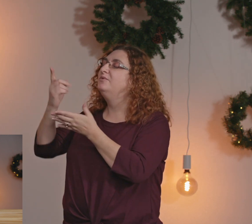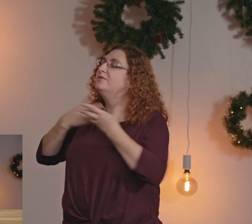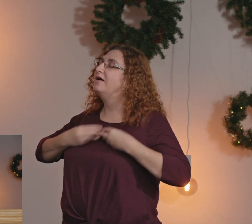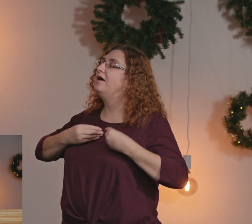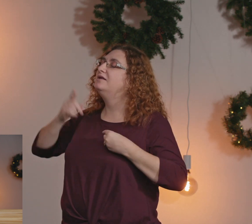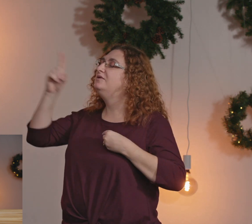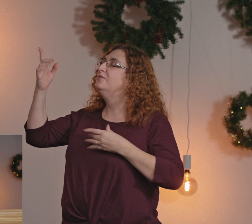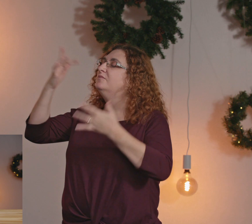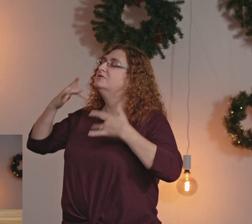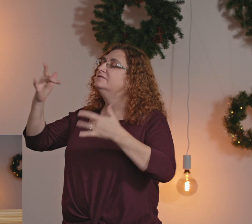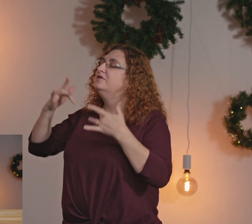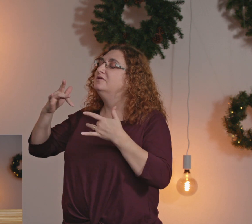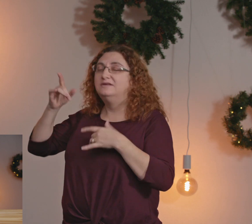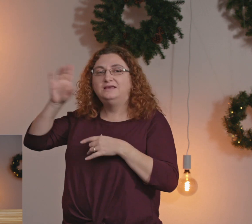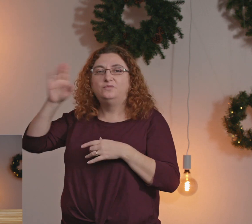And he will run to you,